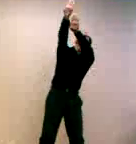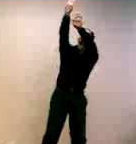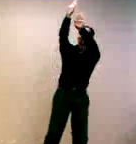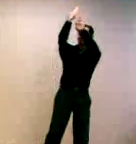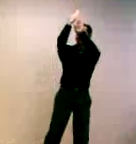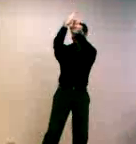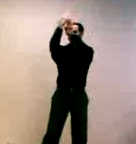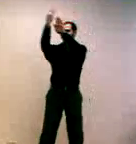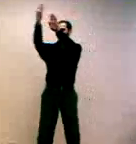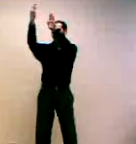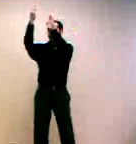before God.